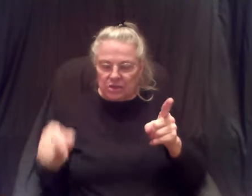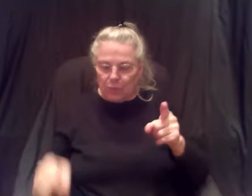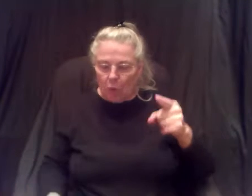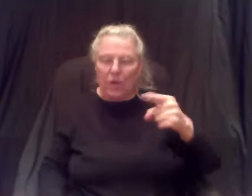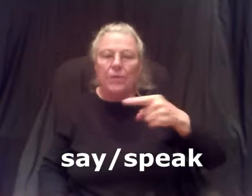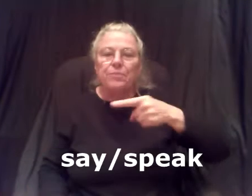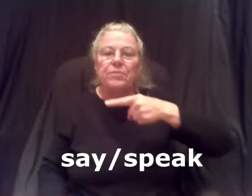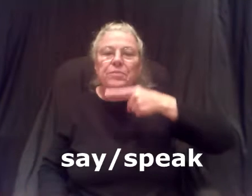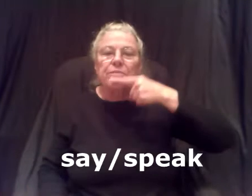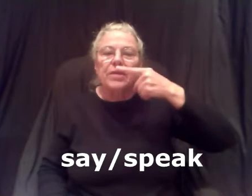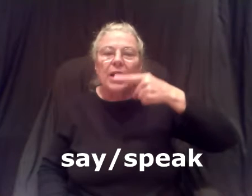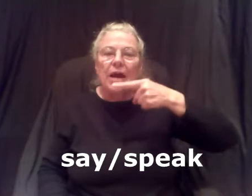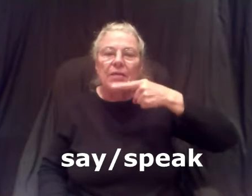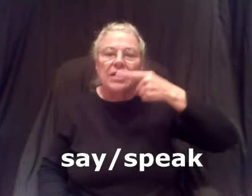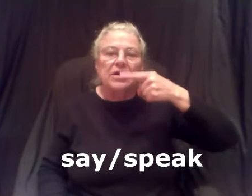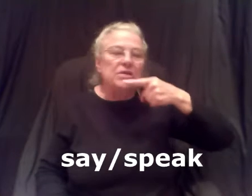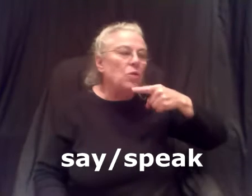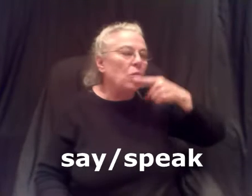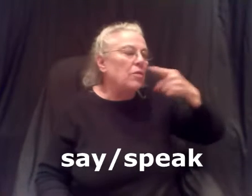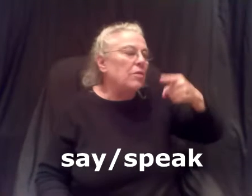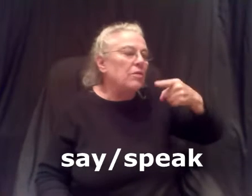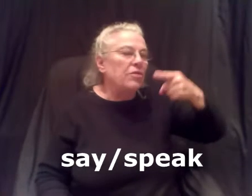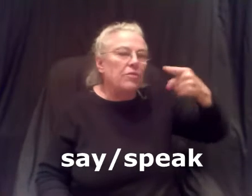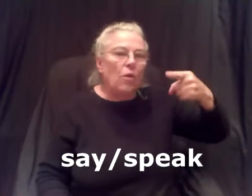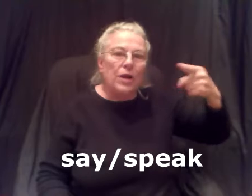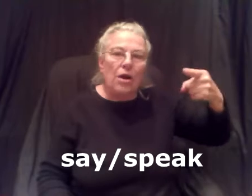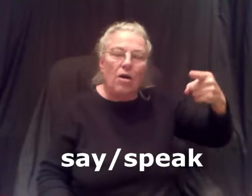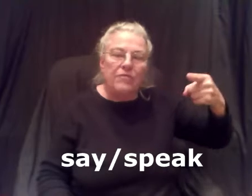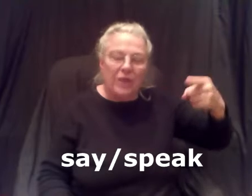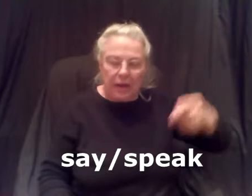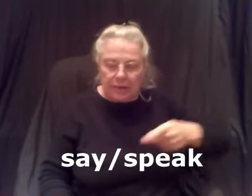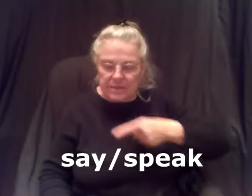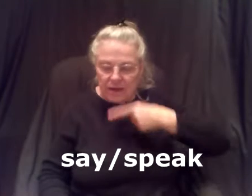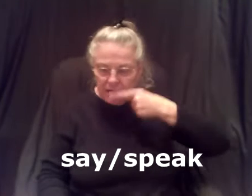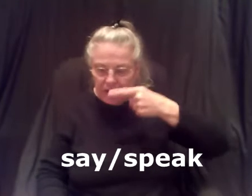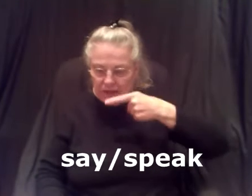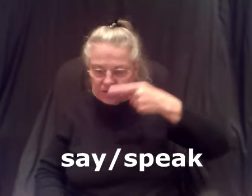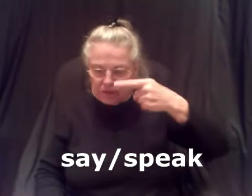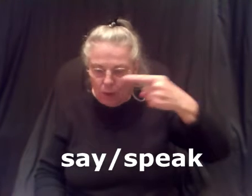Spoke, and that is rolling off the lips. Spoke.